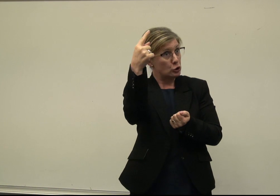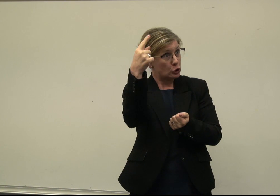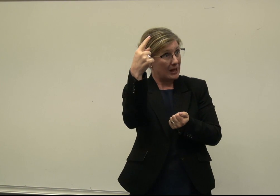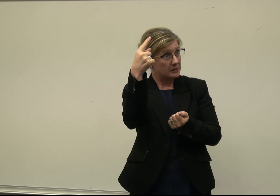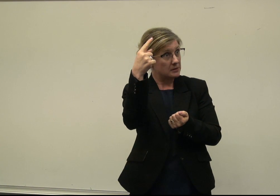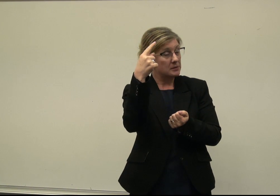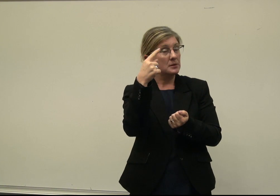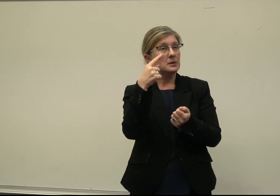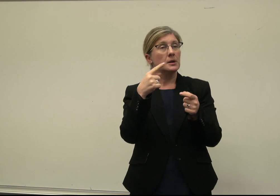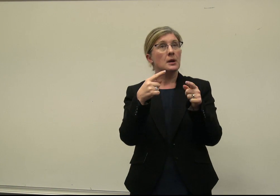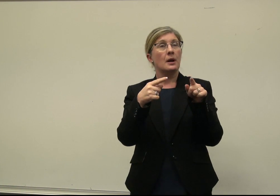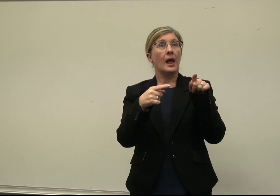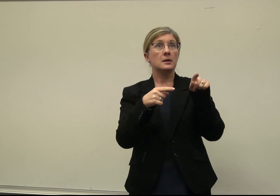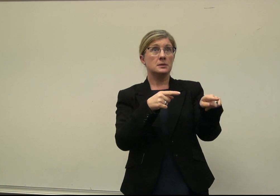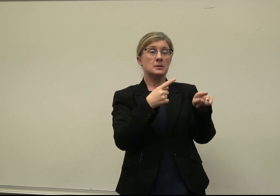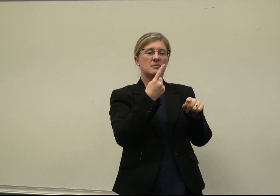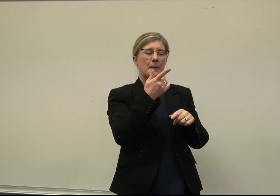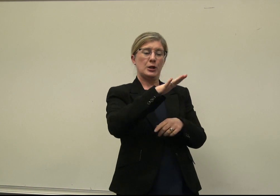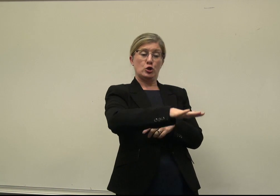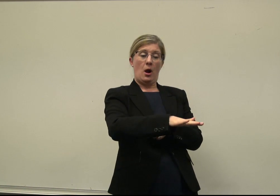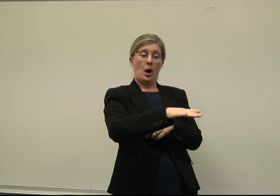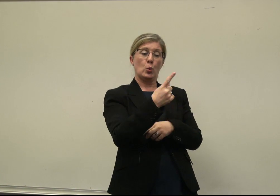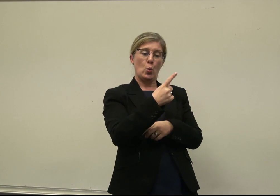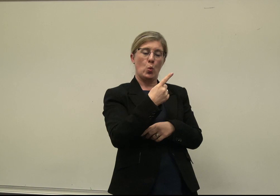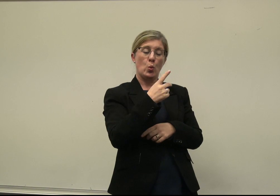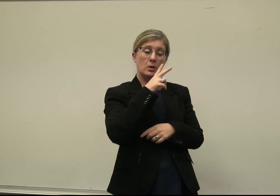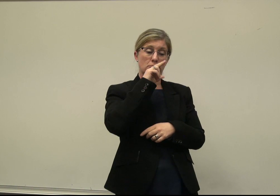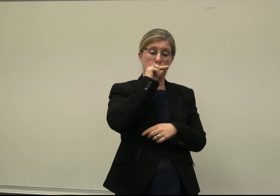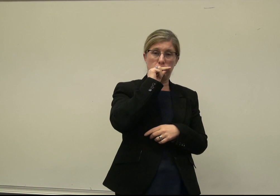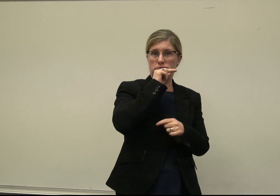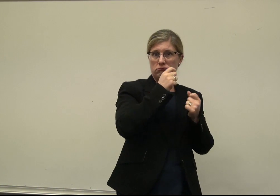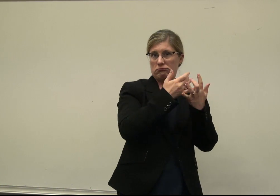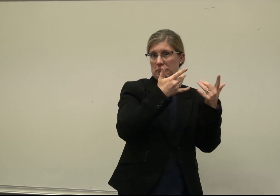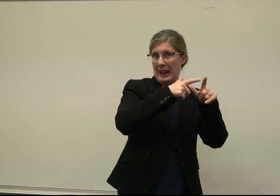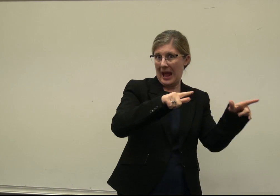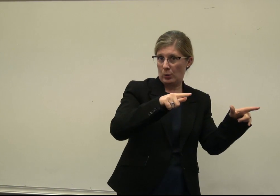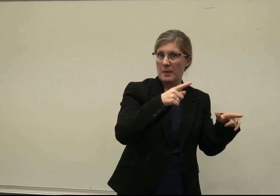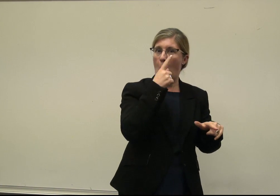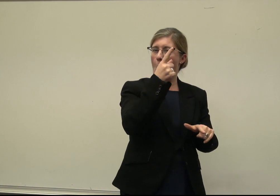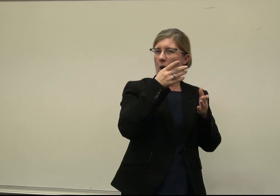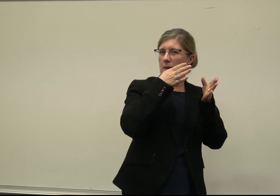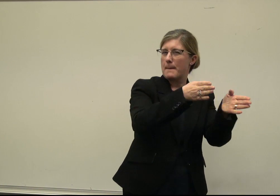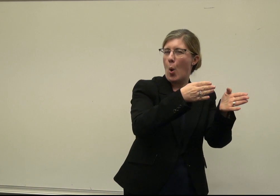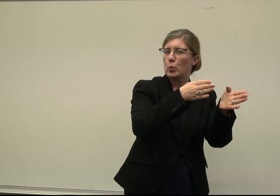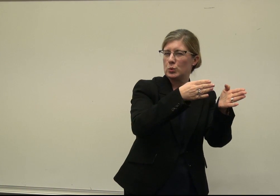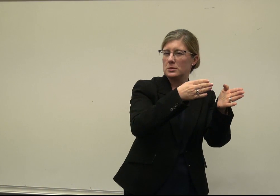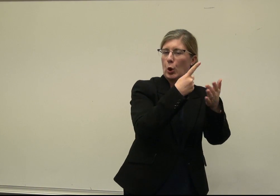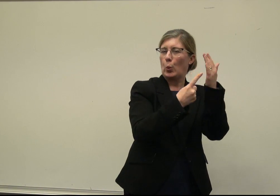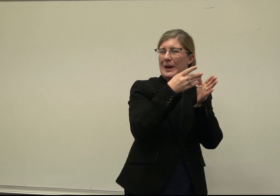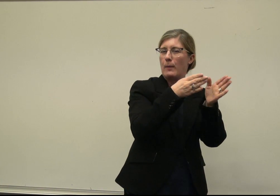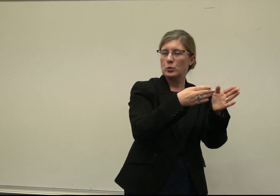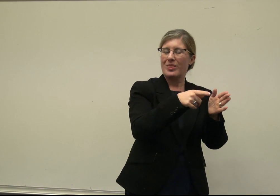a unimodal bilingual child, where there is evidence that they can really separate between the two languages, for a